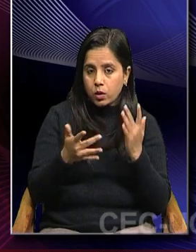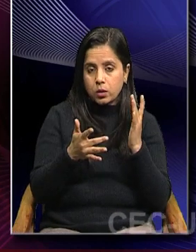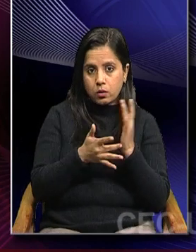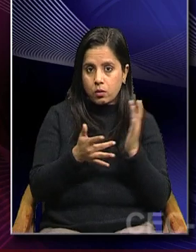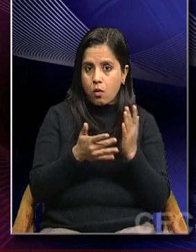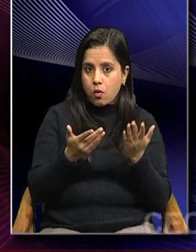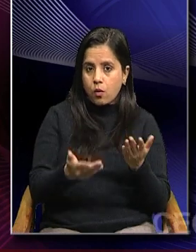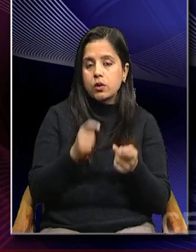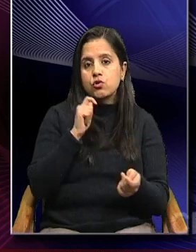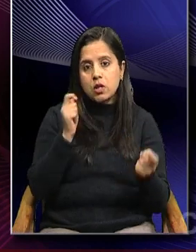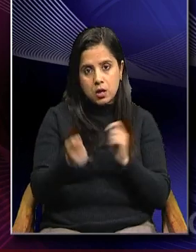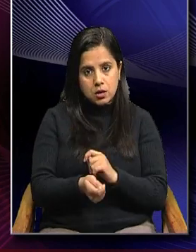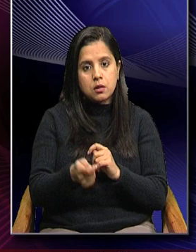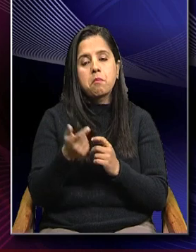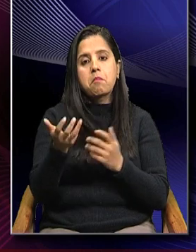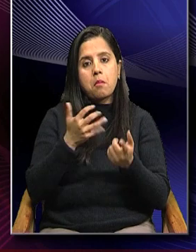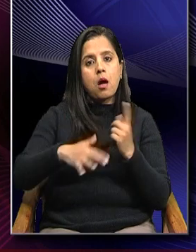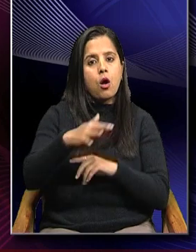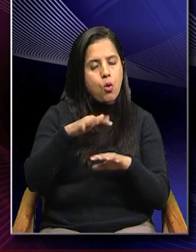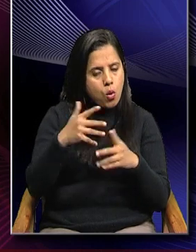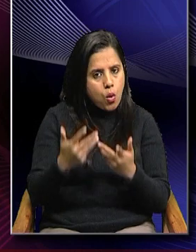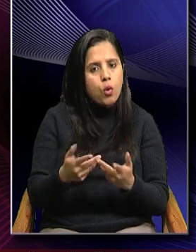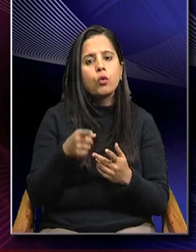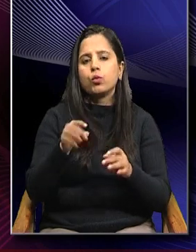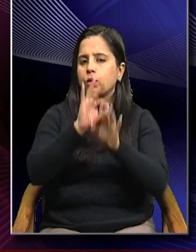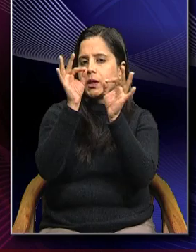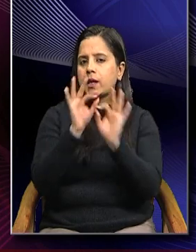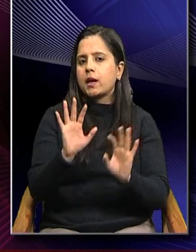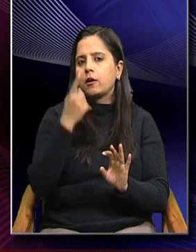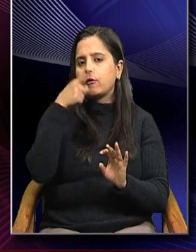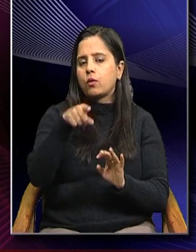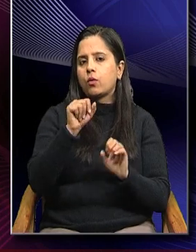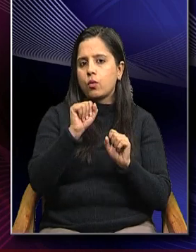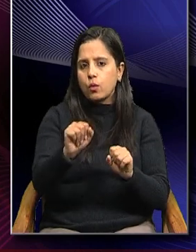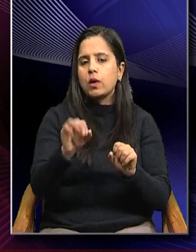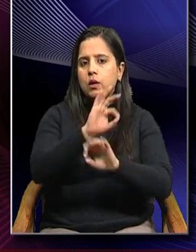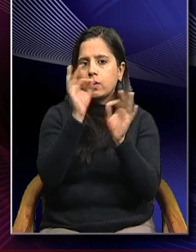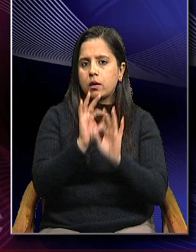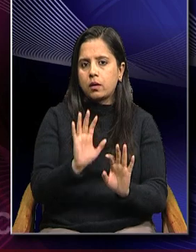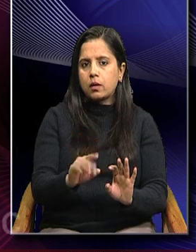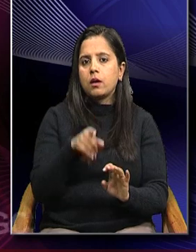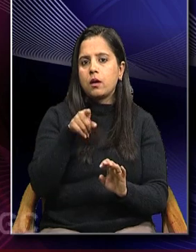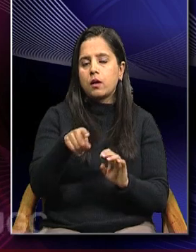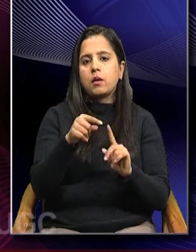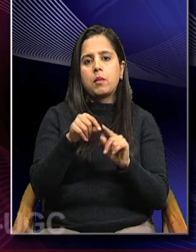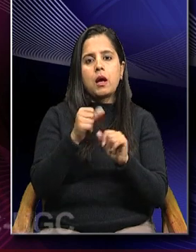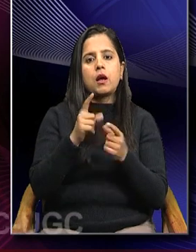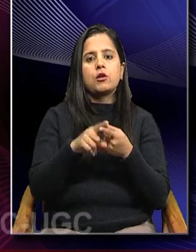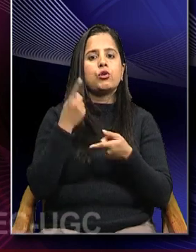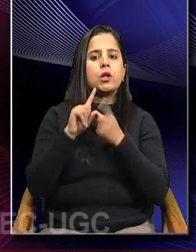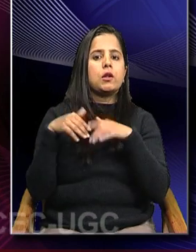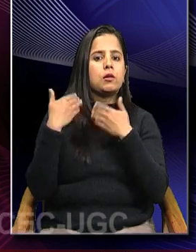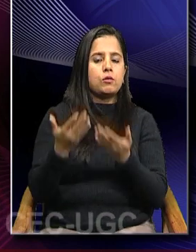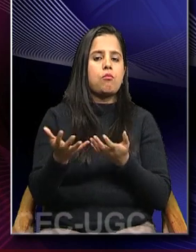technological changes in the market, or you be ready for being perished, you be ready for being a page in the history of